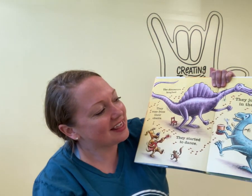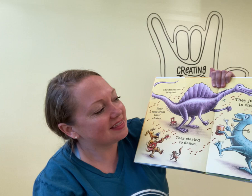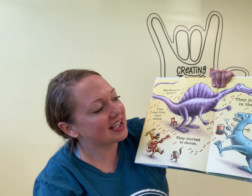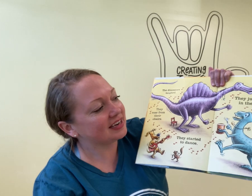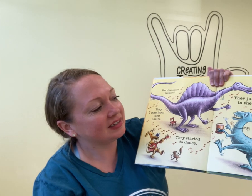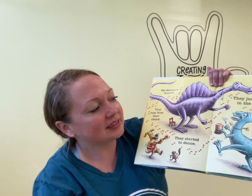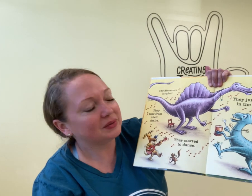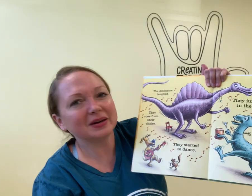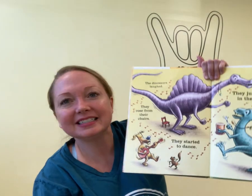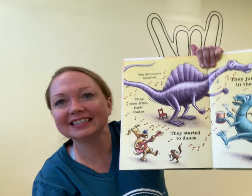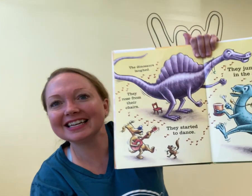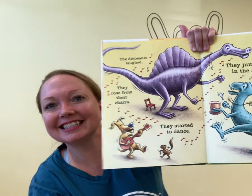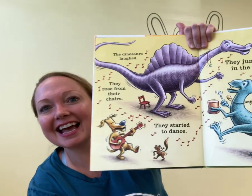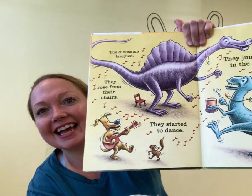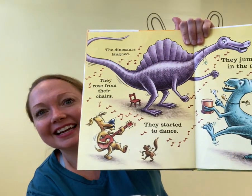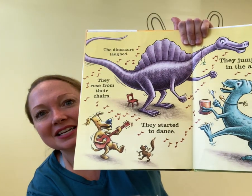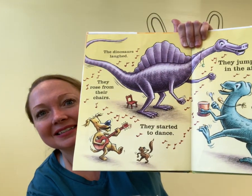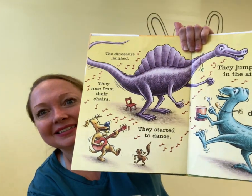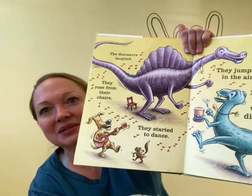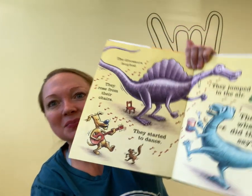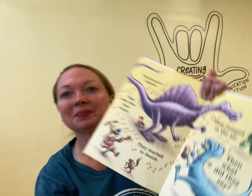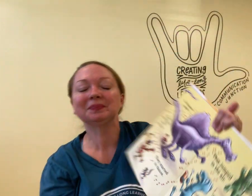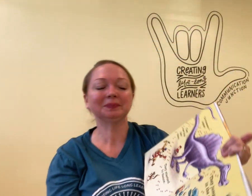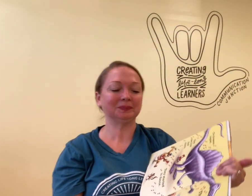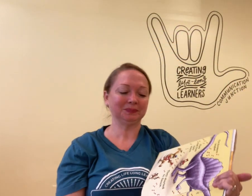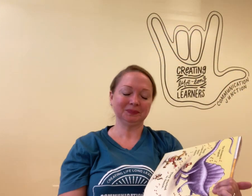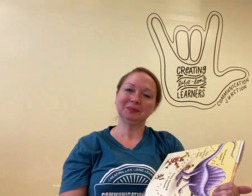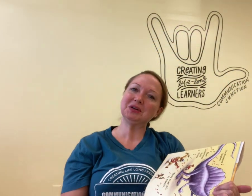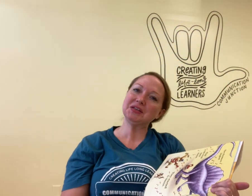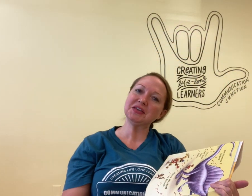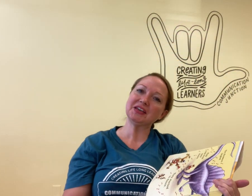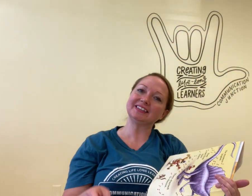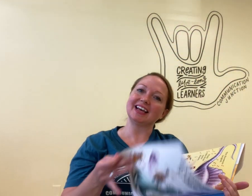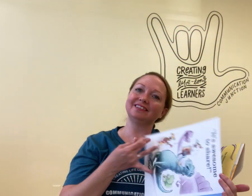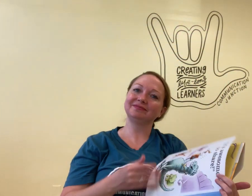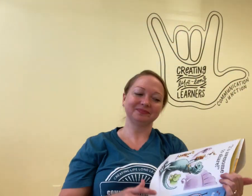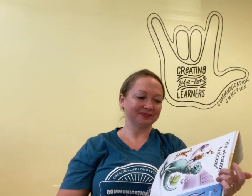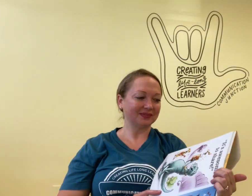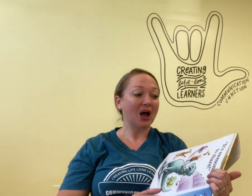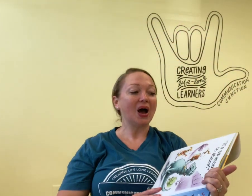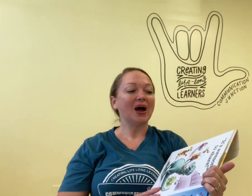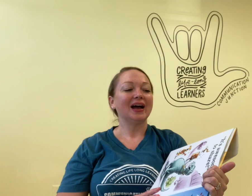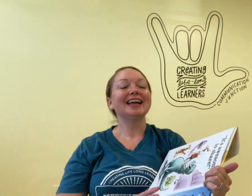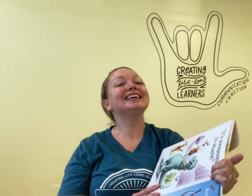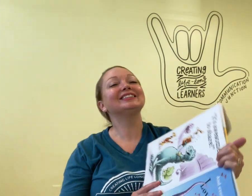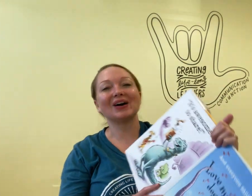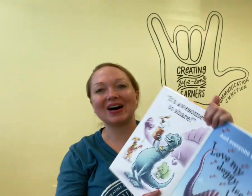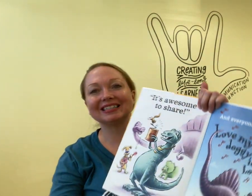then, what did they say? What do you think they said? It's awesome